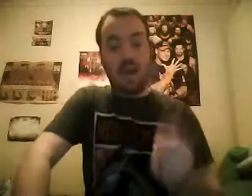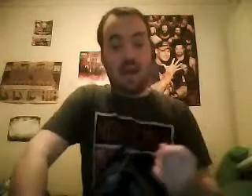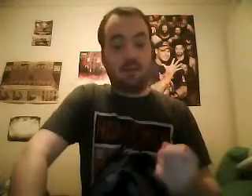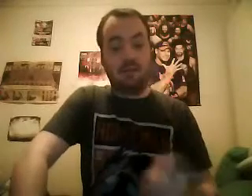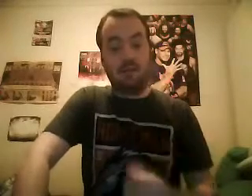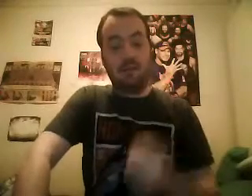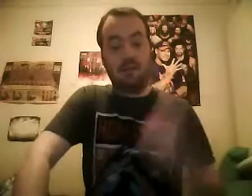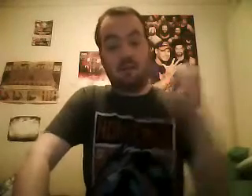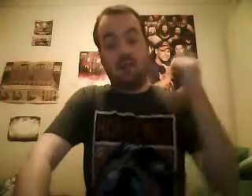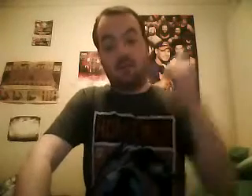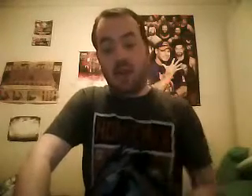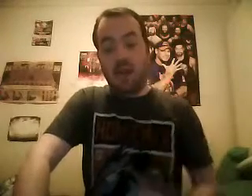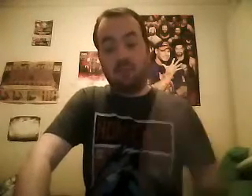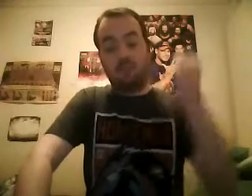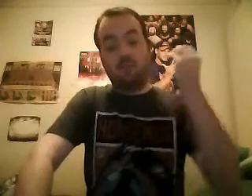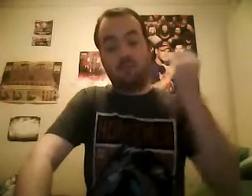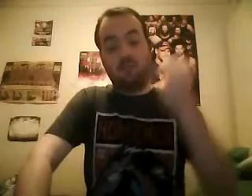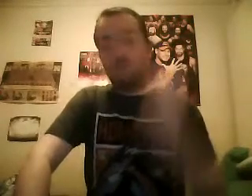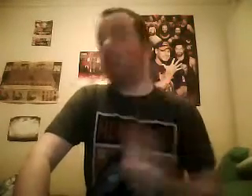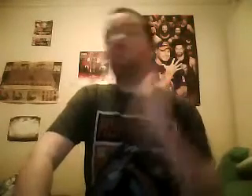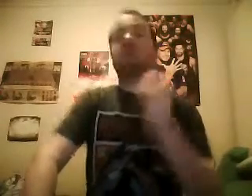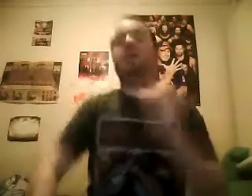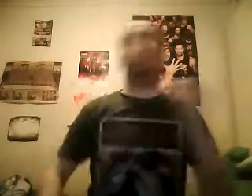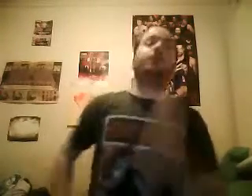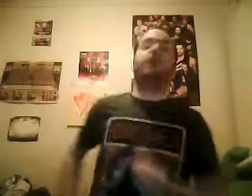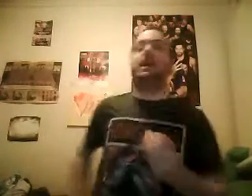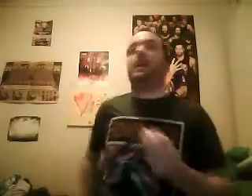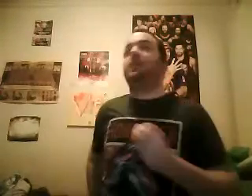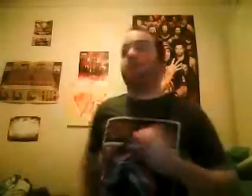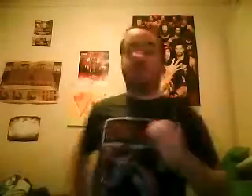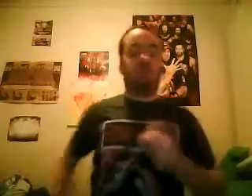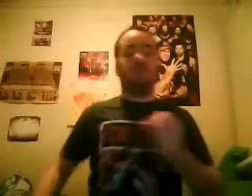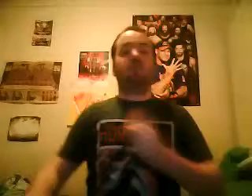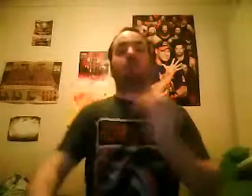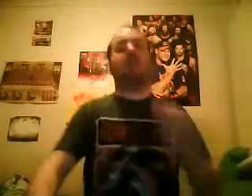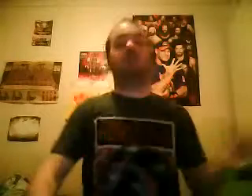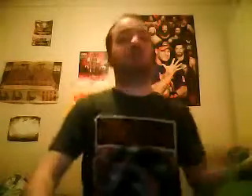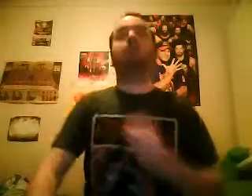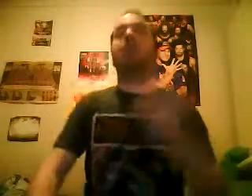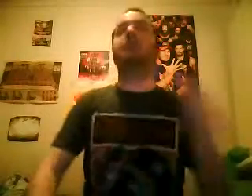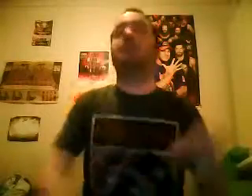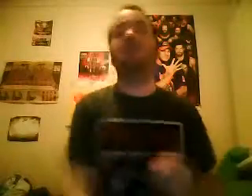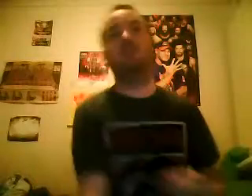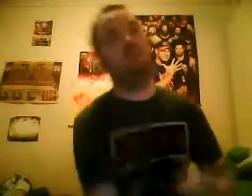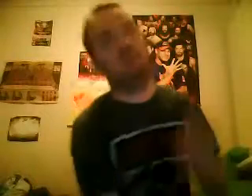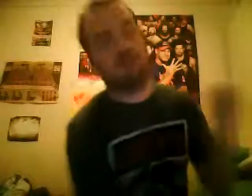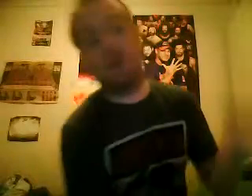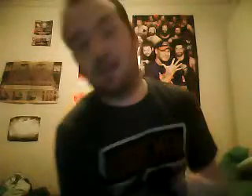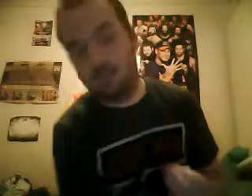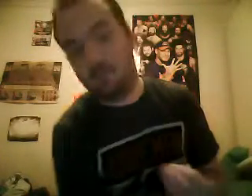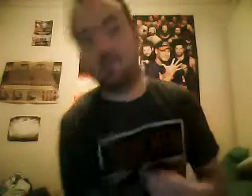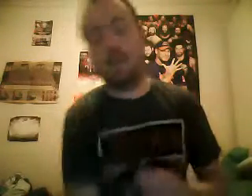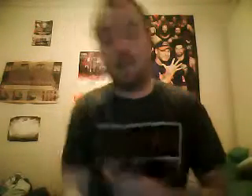fact that people say Ric Flair is one of the greatest heels of all time. And I